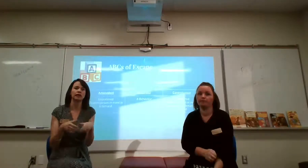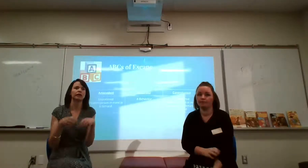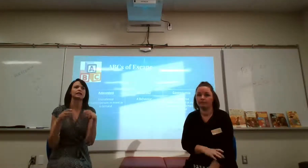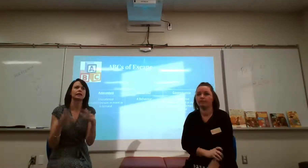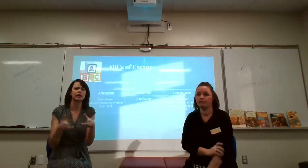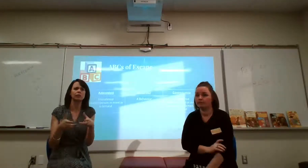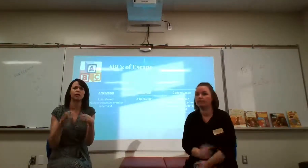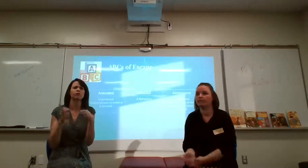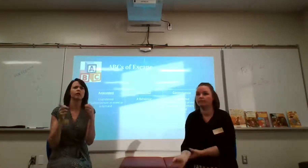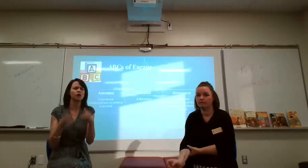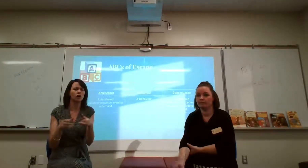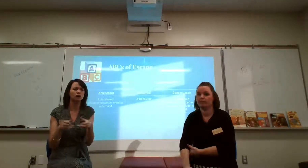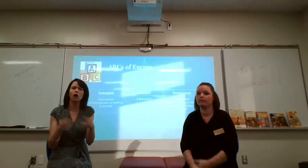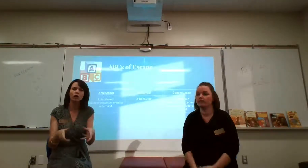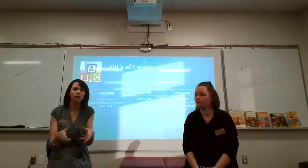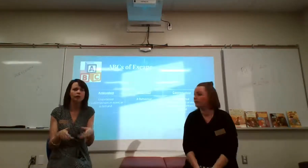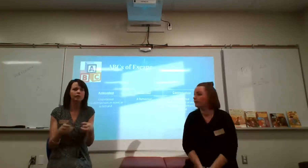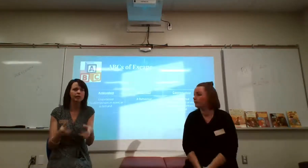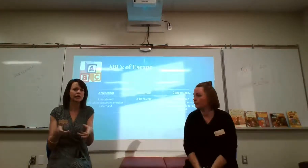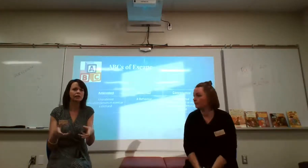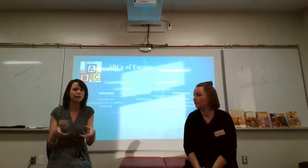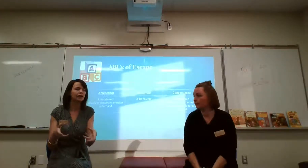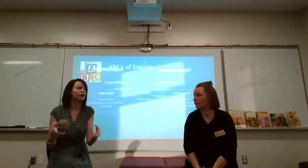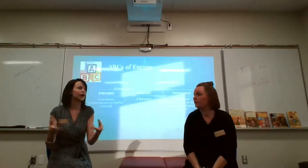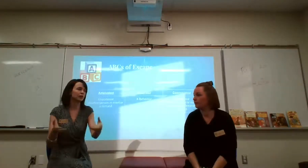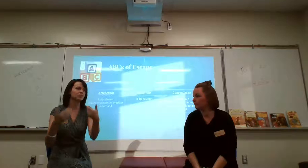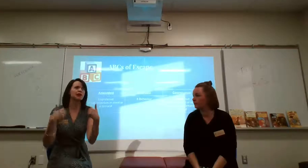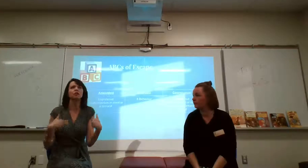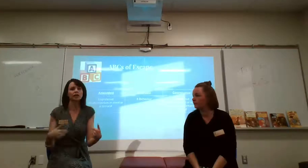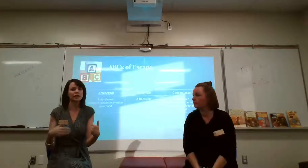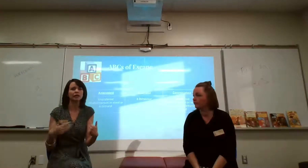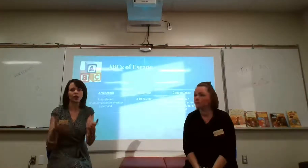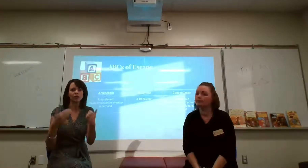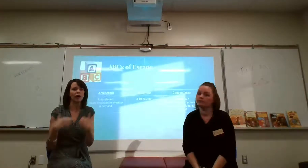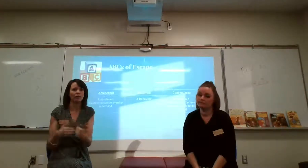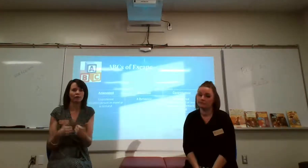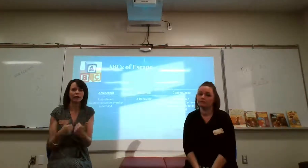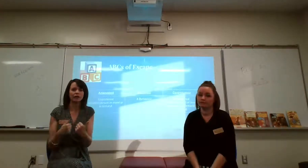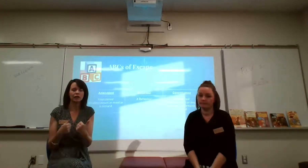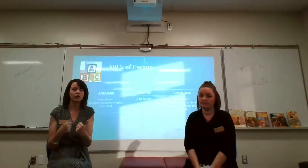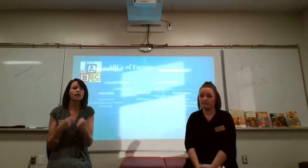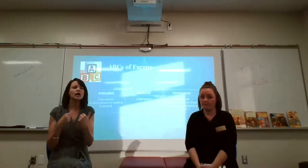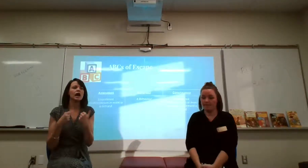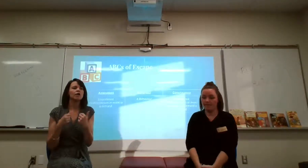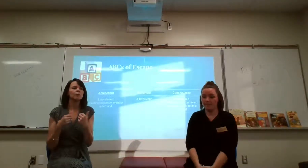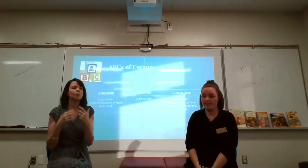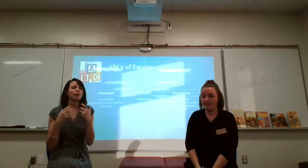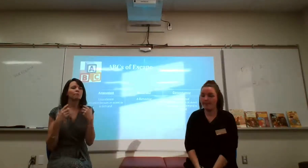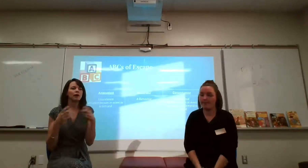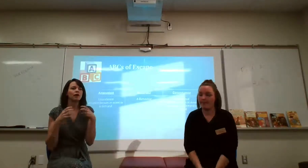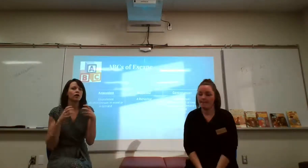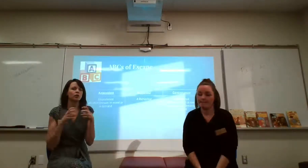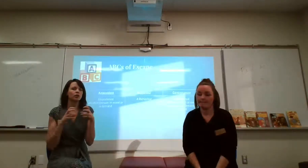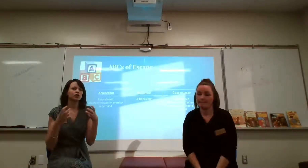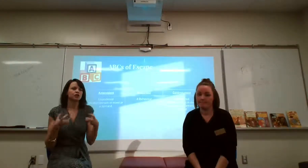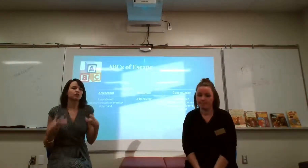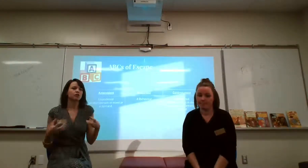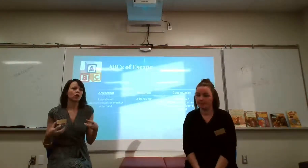he's kicking me and I want to talk to you all about how he's kicking me. And believe me, I want to hear all about how he's kicking you. But the juice of what